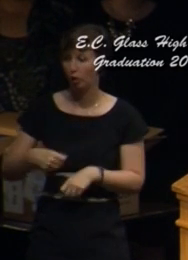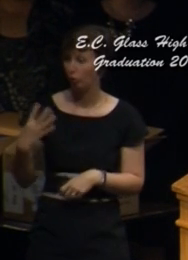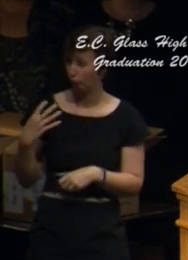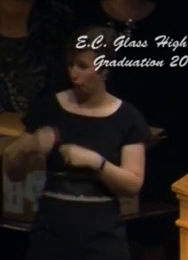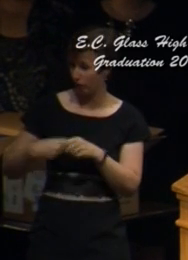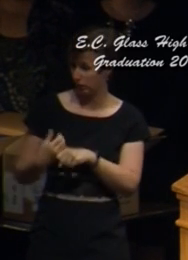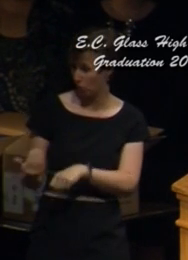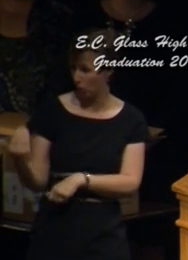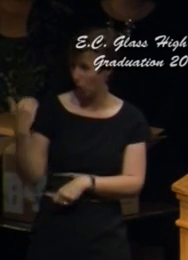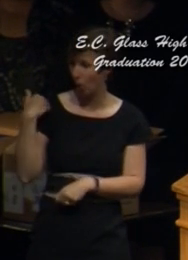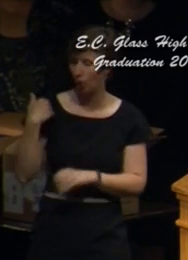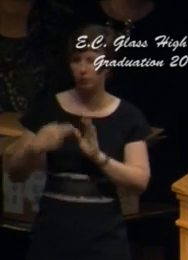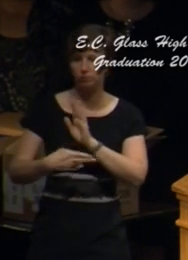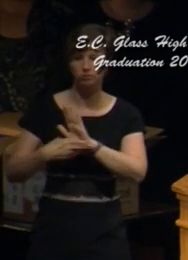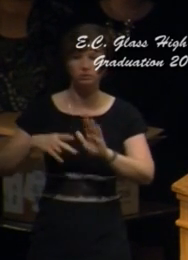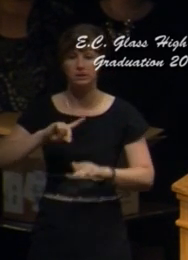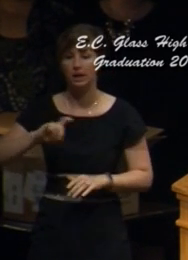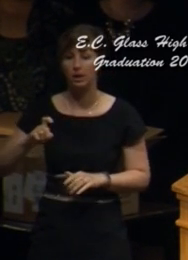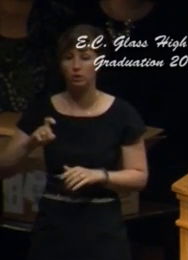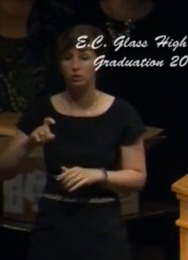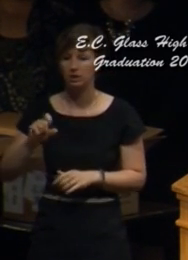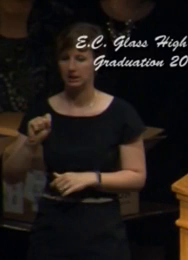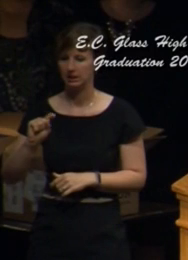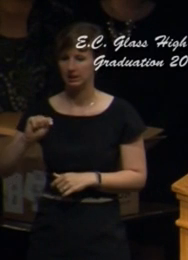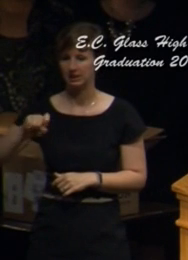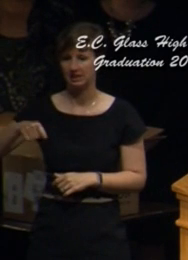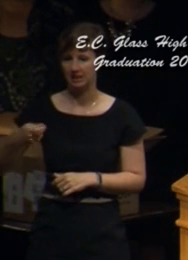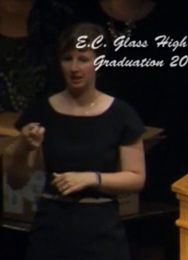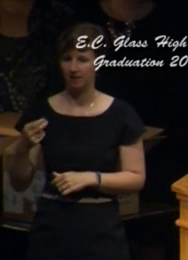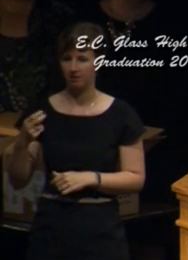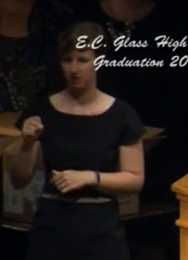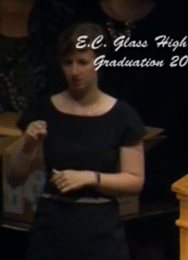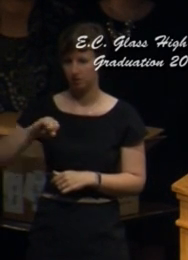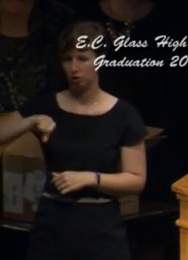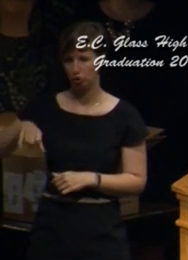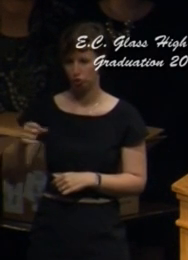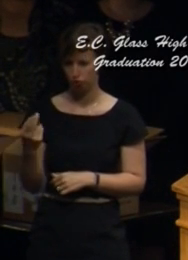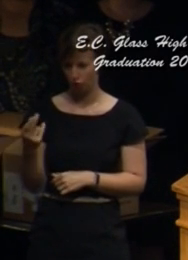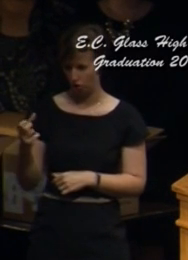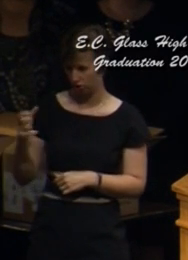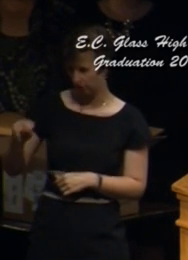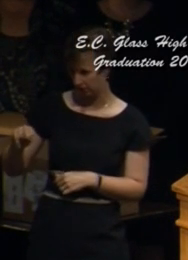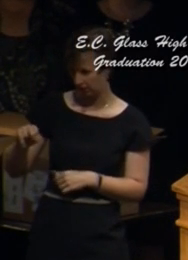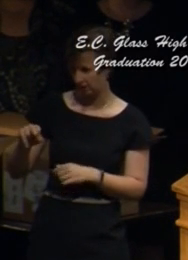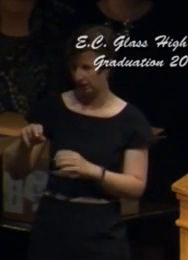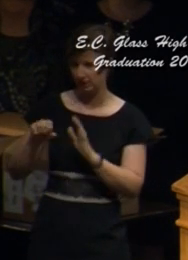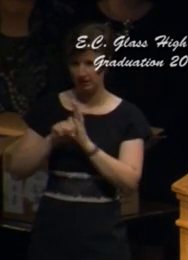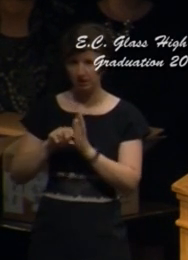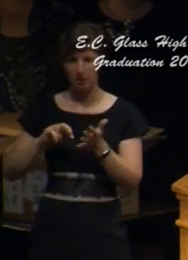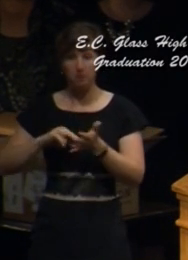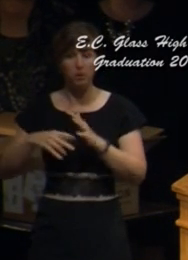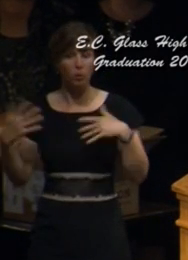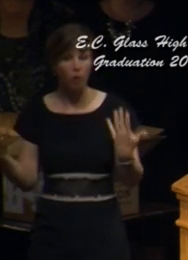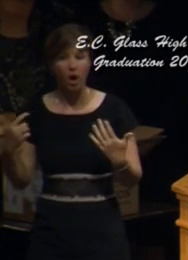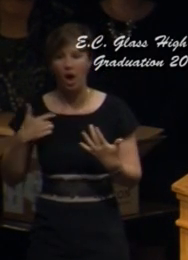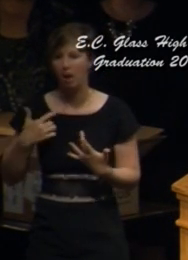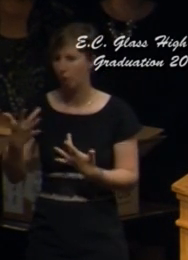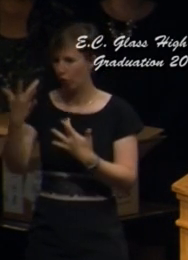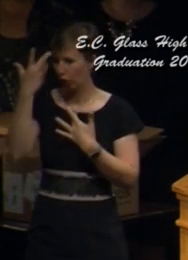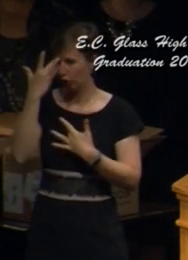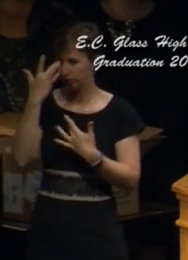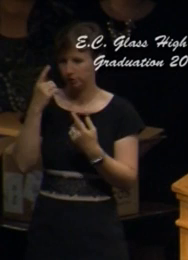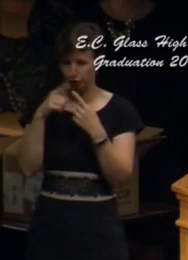4 years ago, I was diagnosed with Stevens-Johnson syndrome, which means I'm allergic to some type of